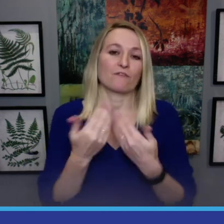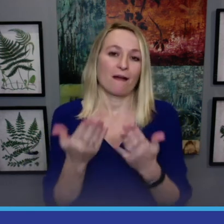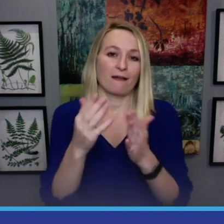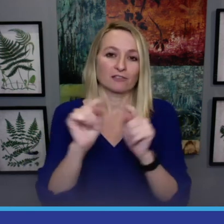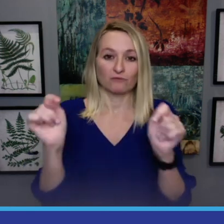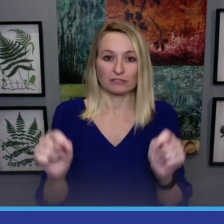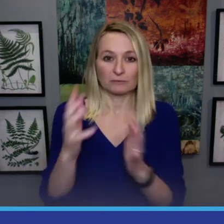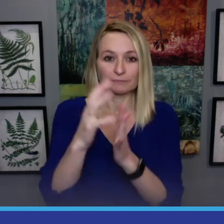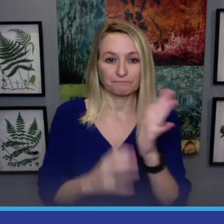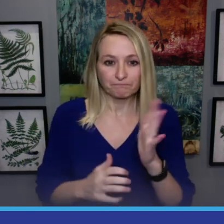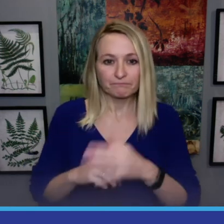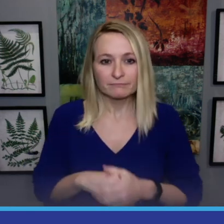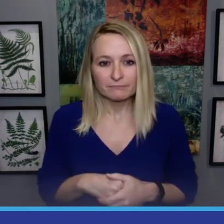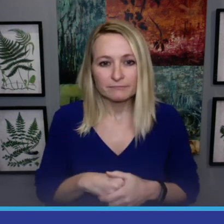please provide transcripts.